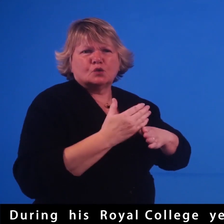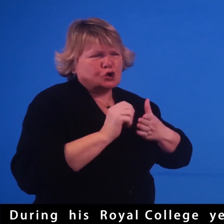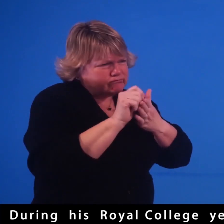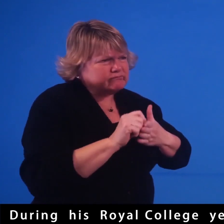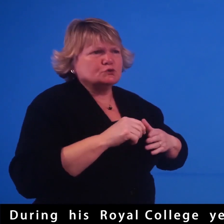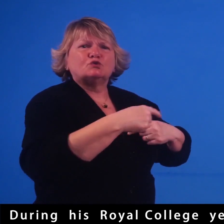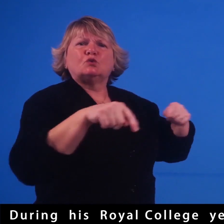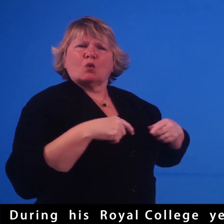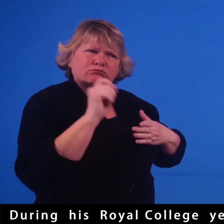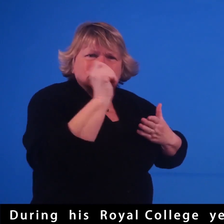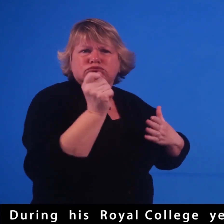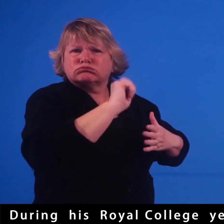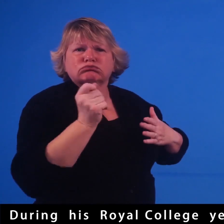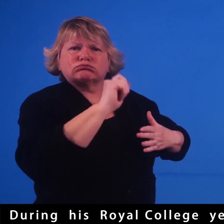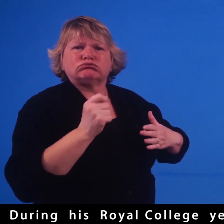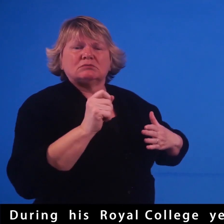studio,